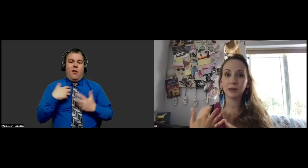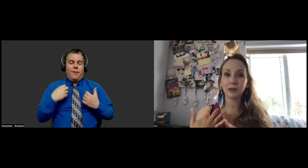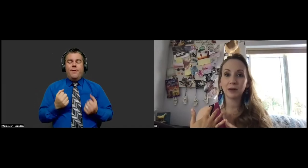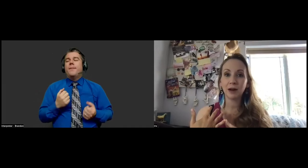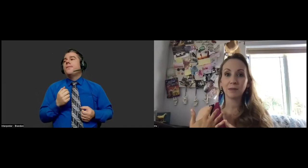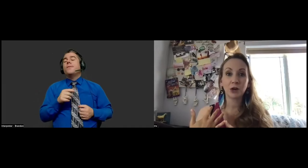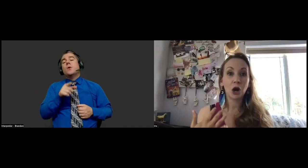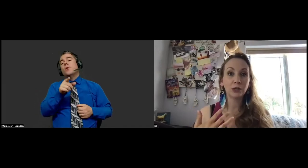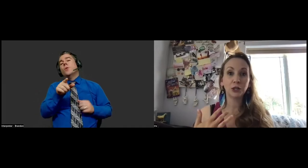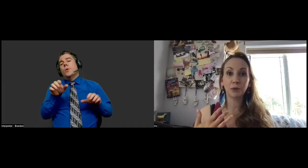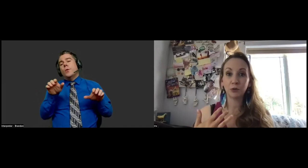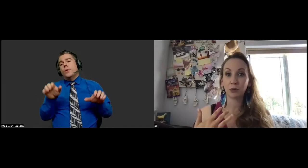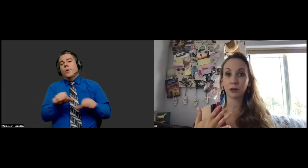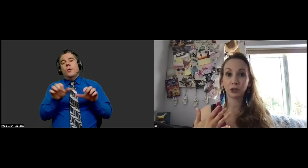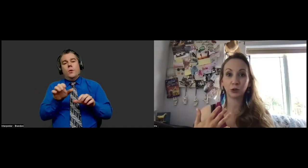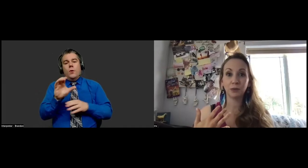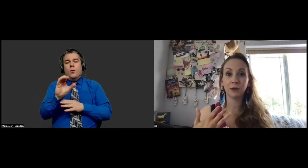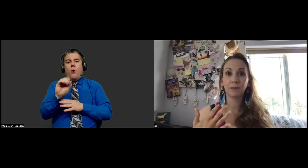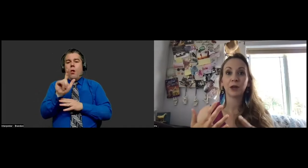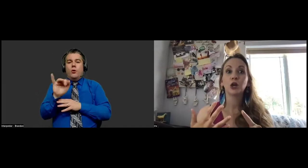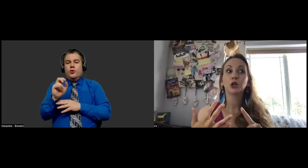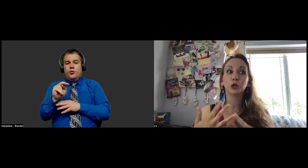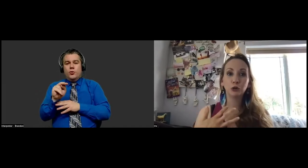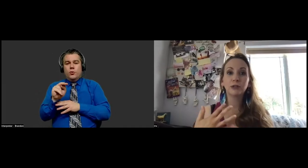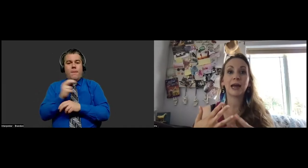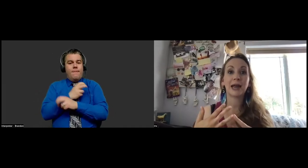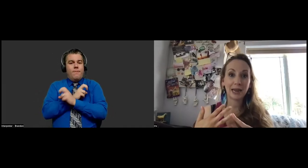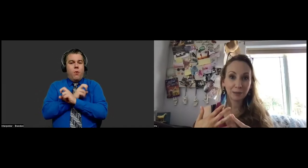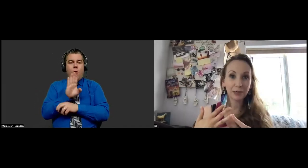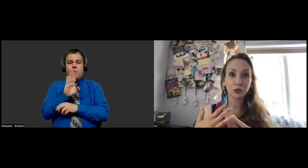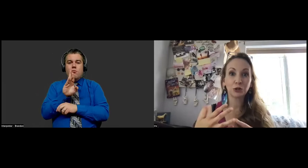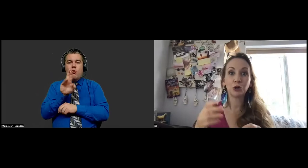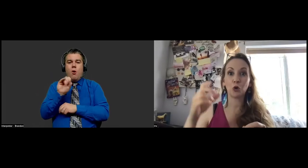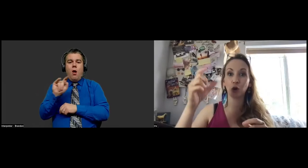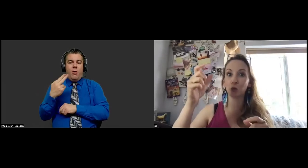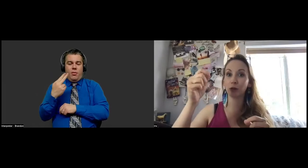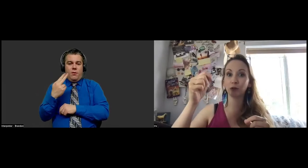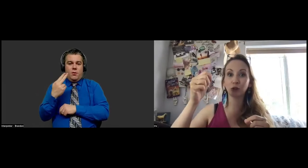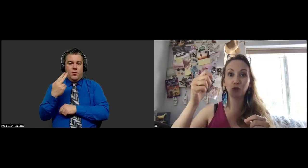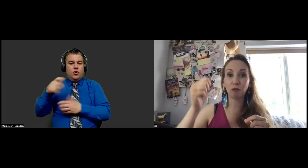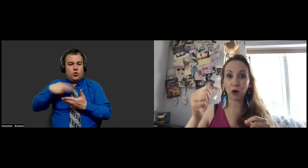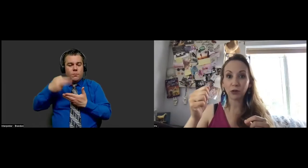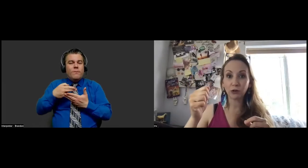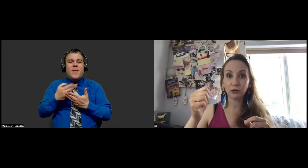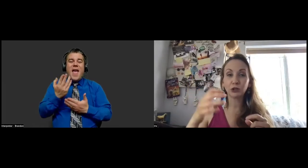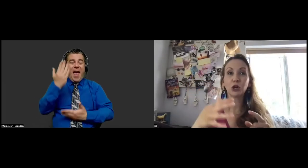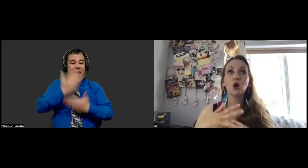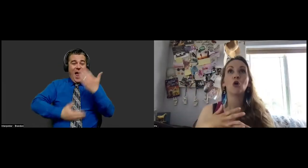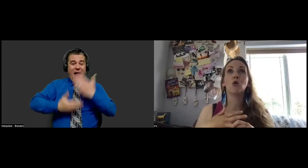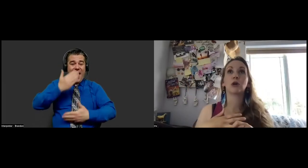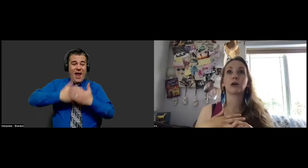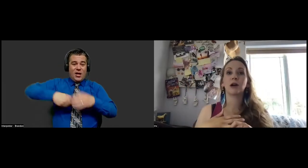doing the collagen bone broth soup, use a hand mixer or one of those little